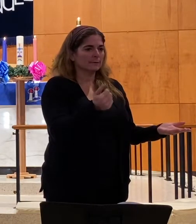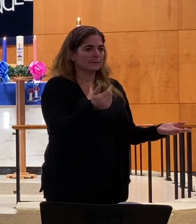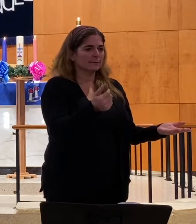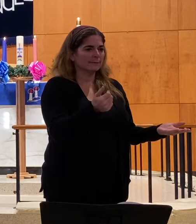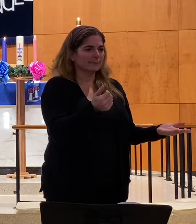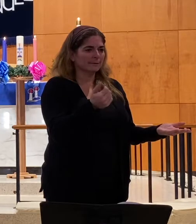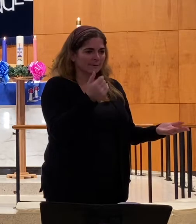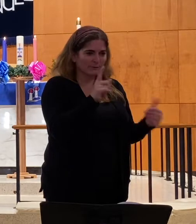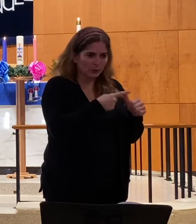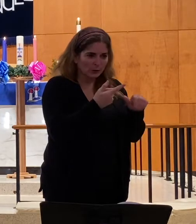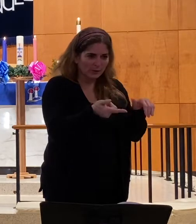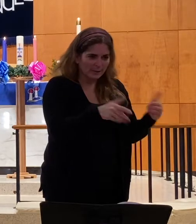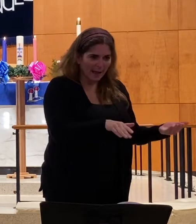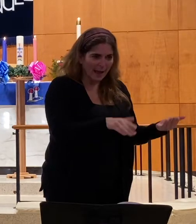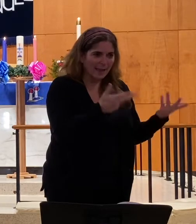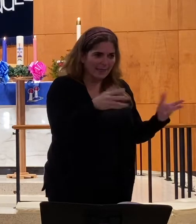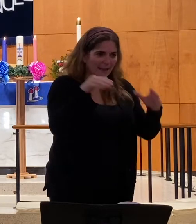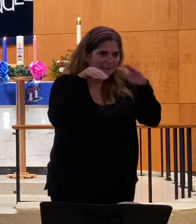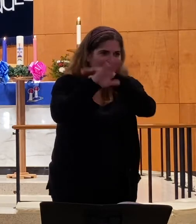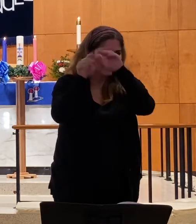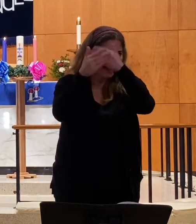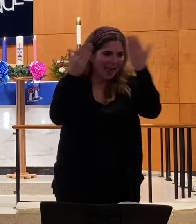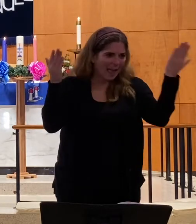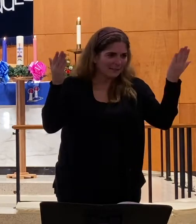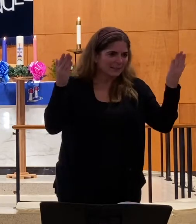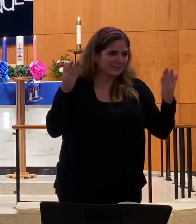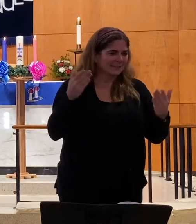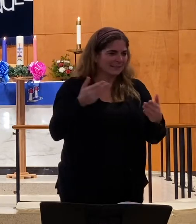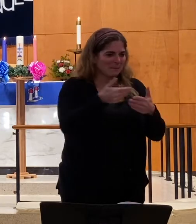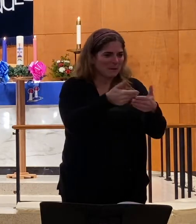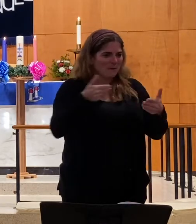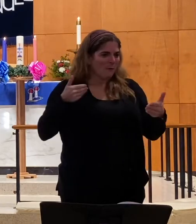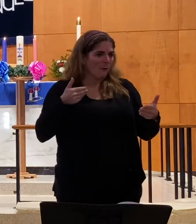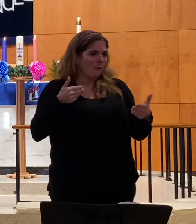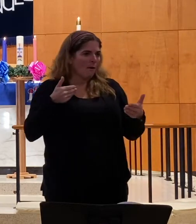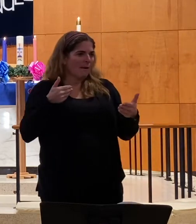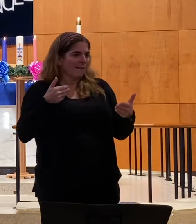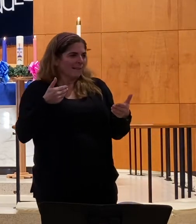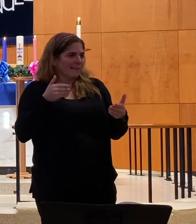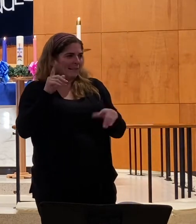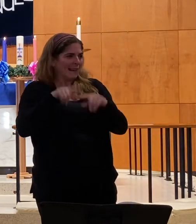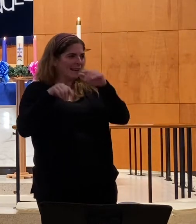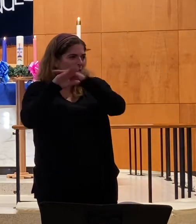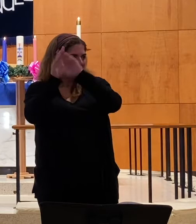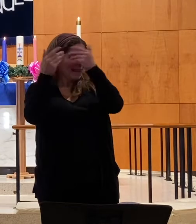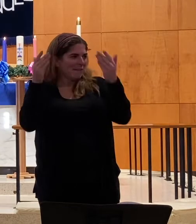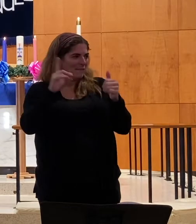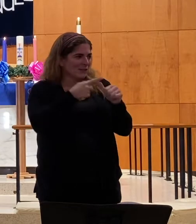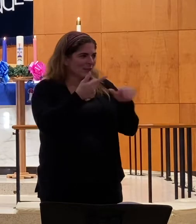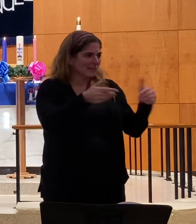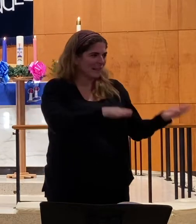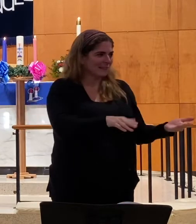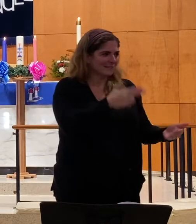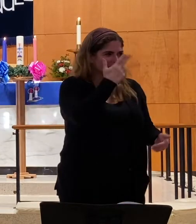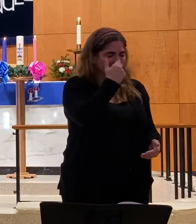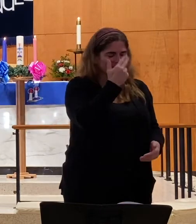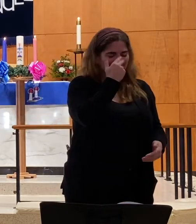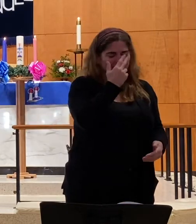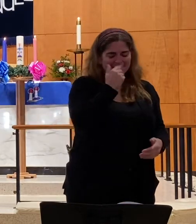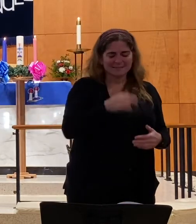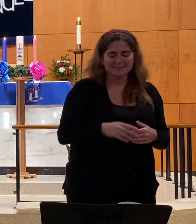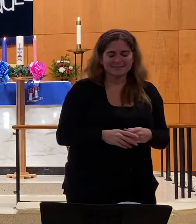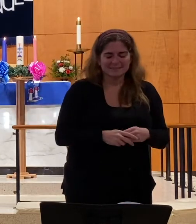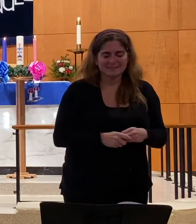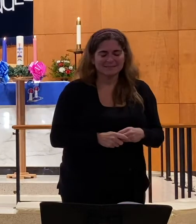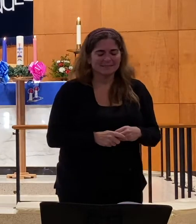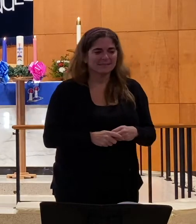Today's reading from Scripture speaks about several deep theological concepts and ideas and make us think about some big